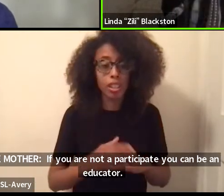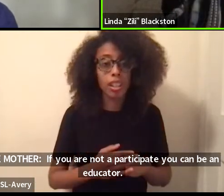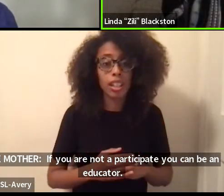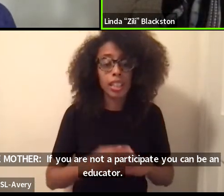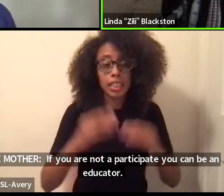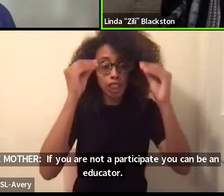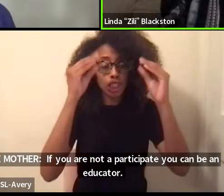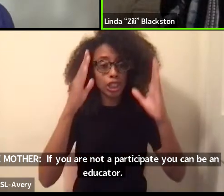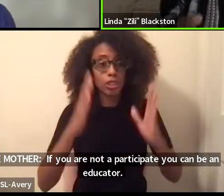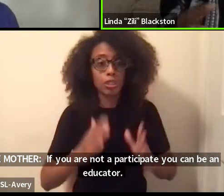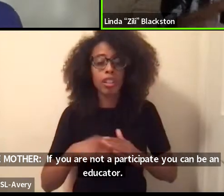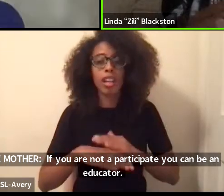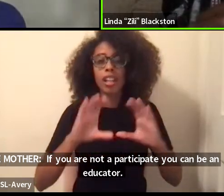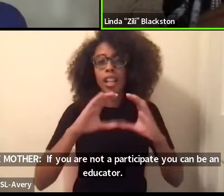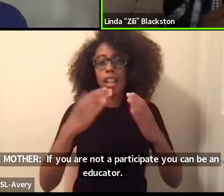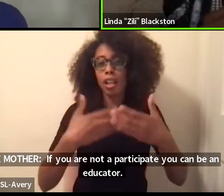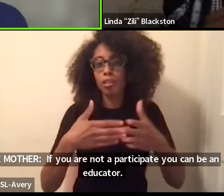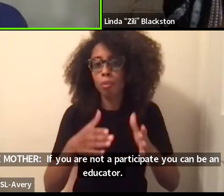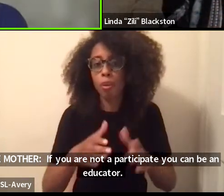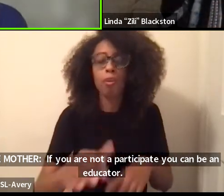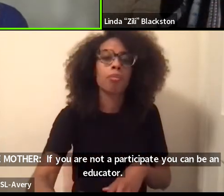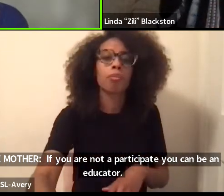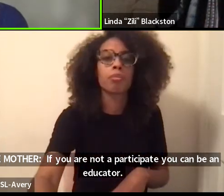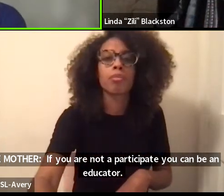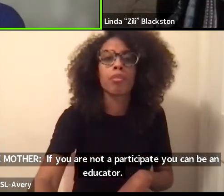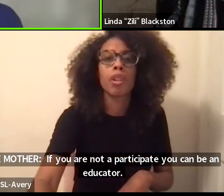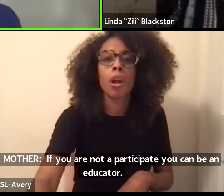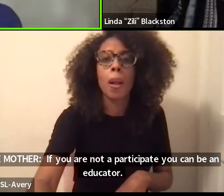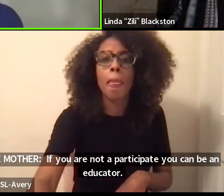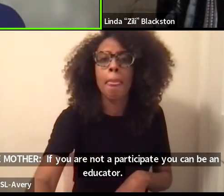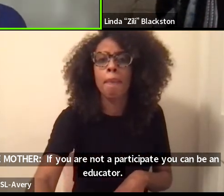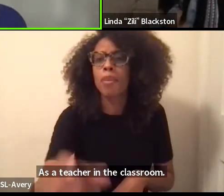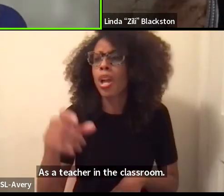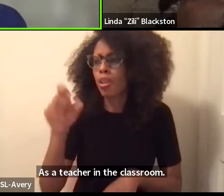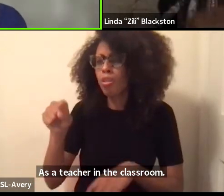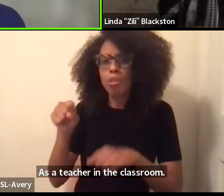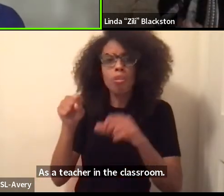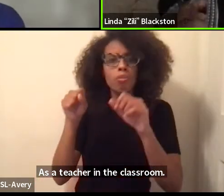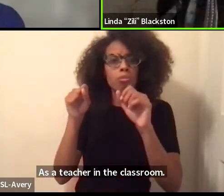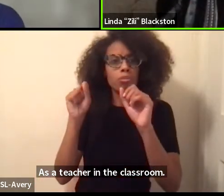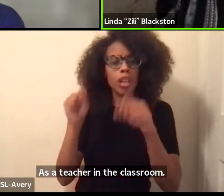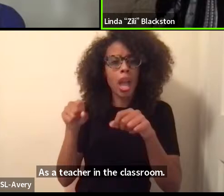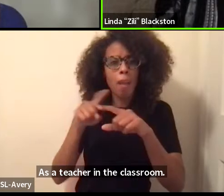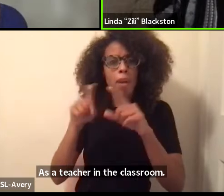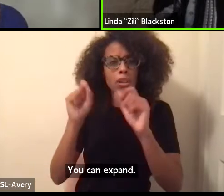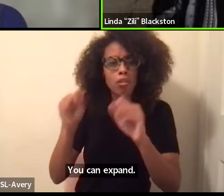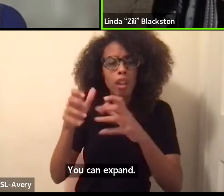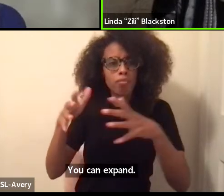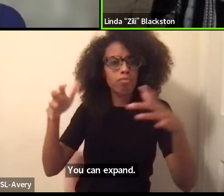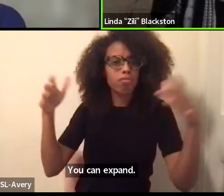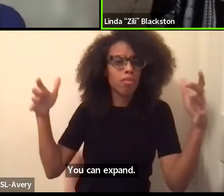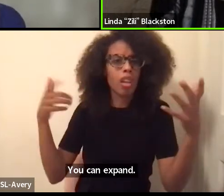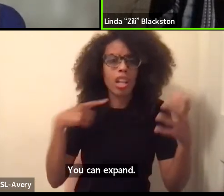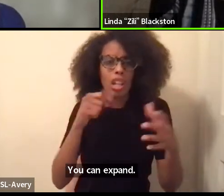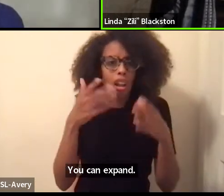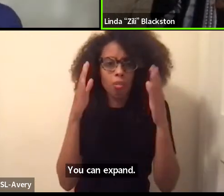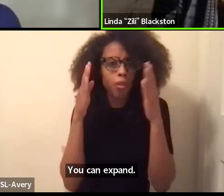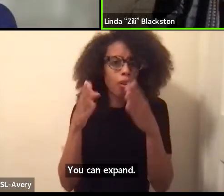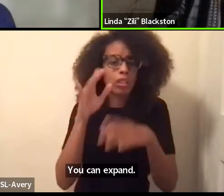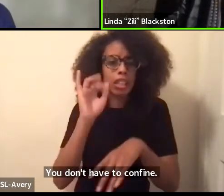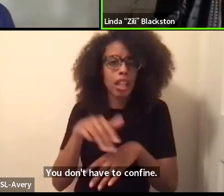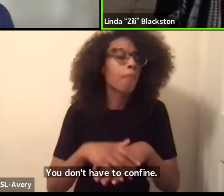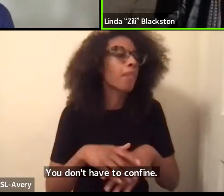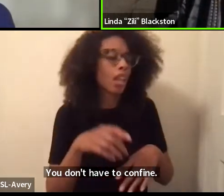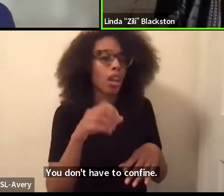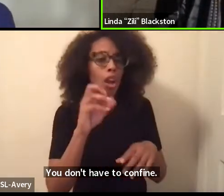in the classroom. And you can, but you can expand, mommy. You don't have to confine it to there. Okay. But